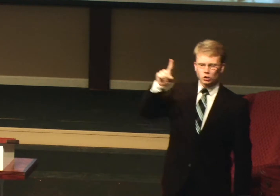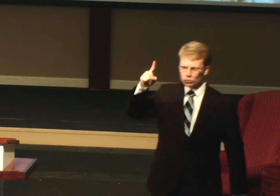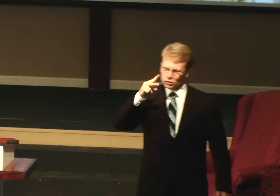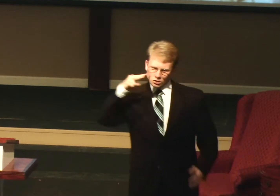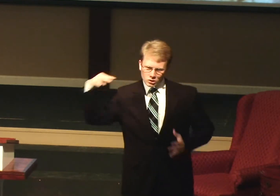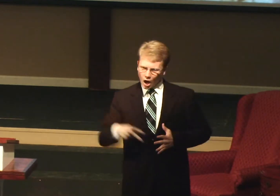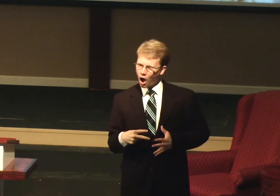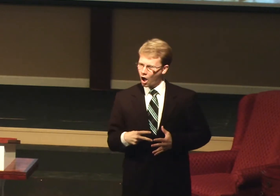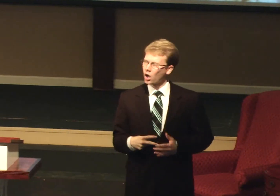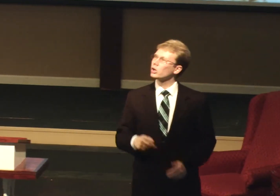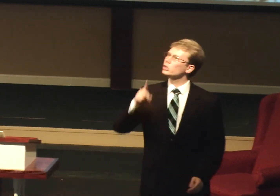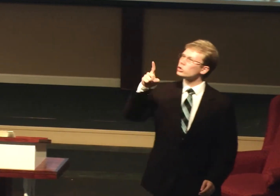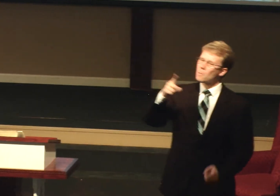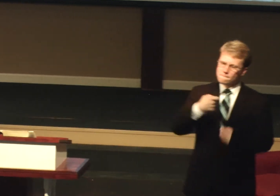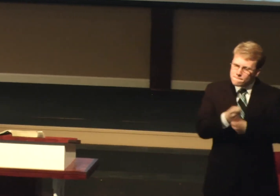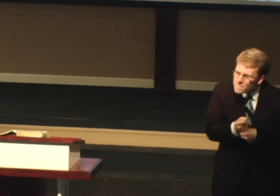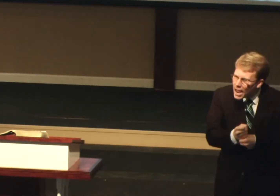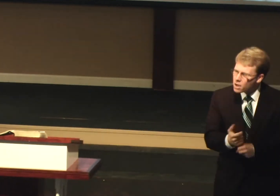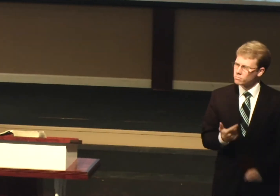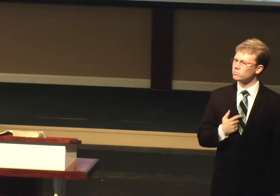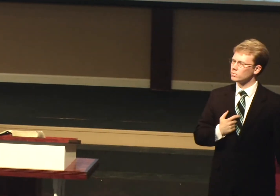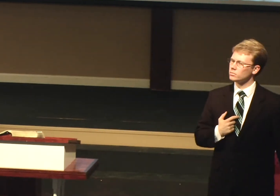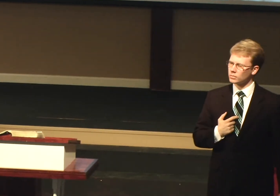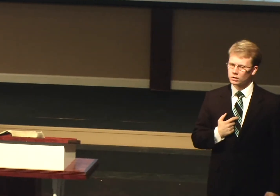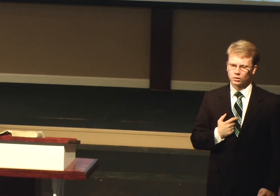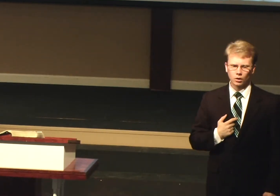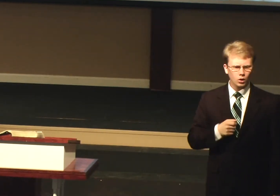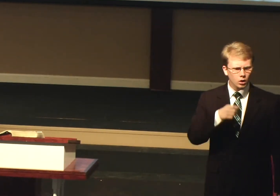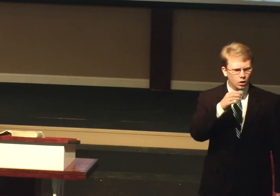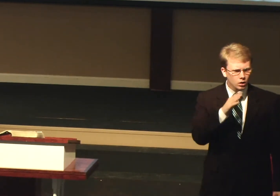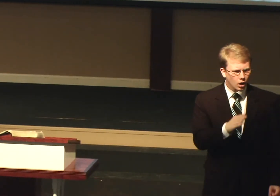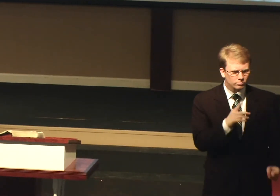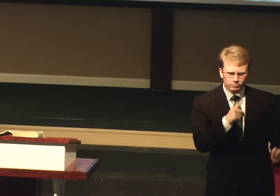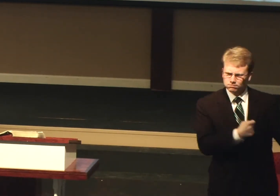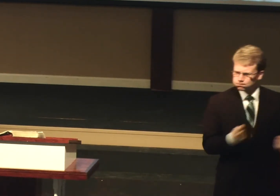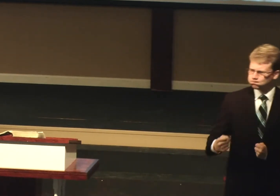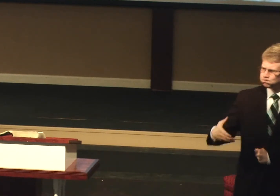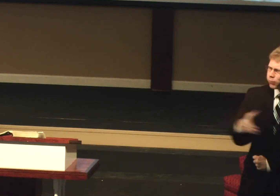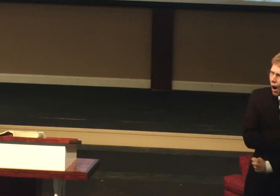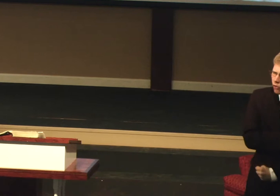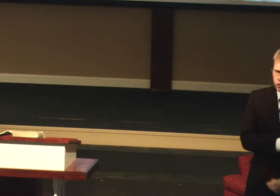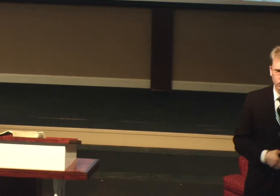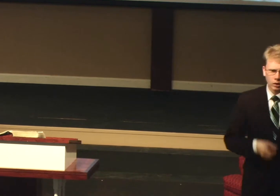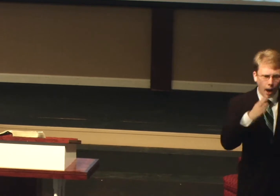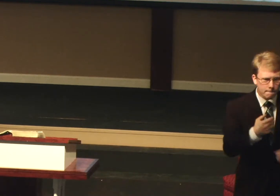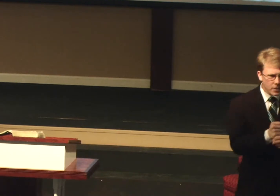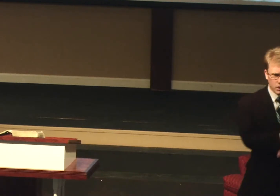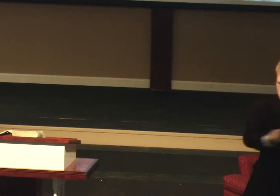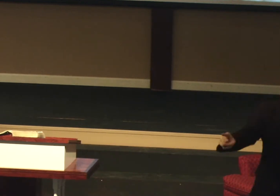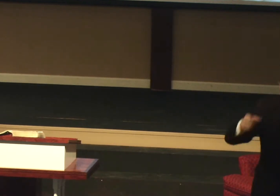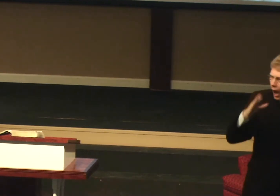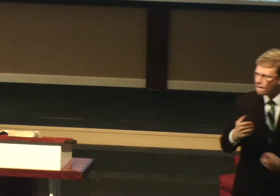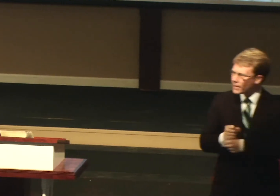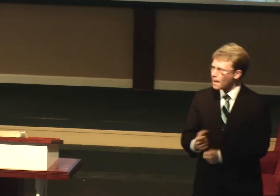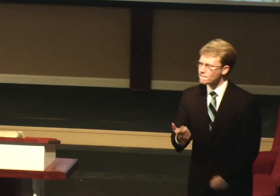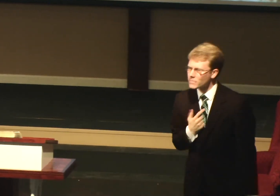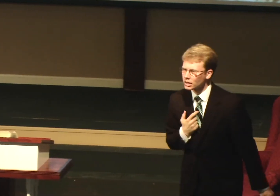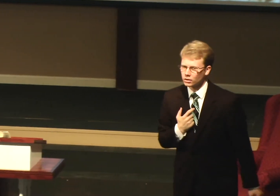womb. You saw me since I was there. You created me. You fashioned me." That's the power of God.